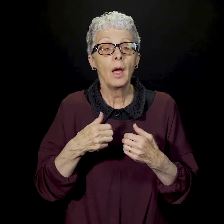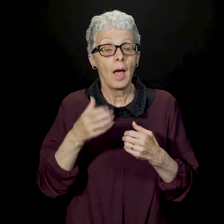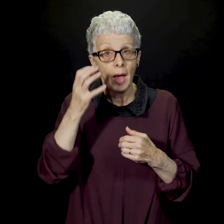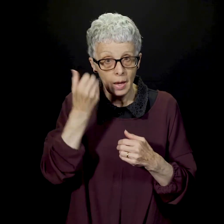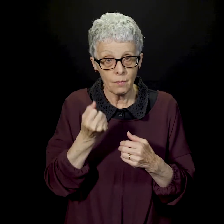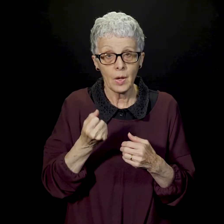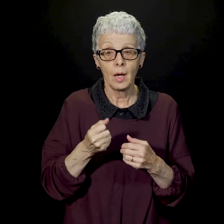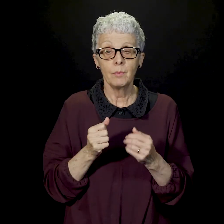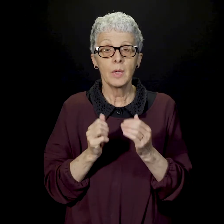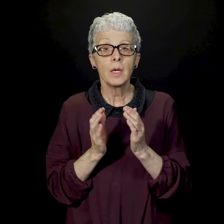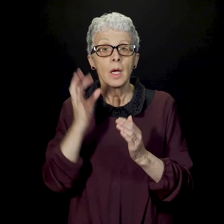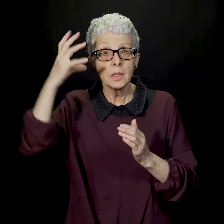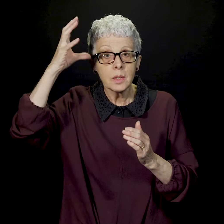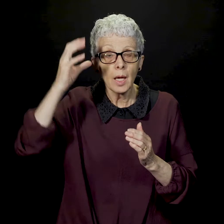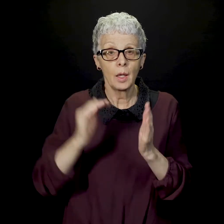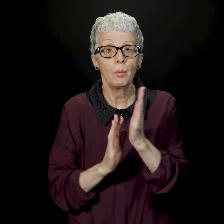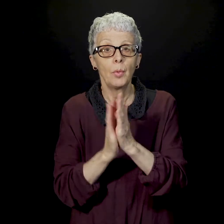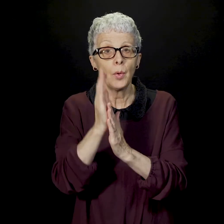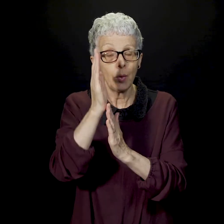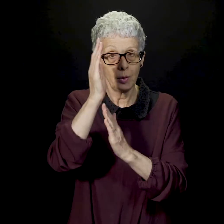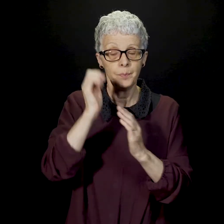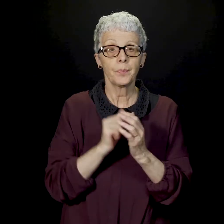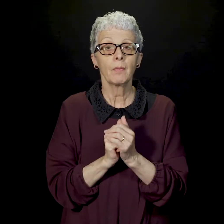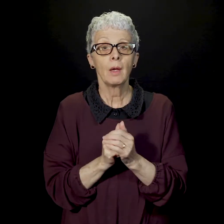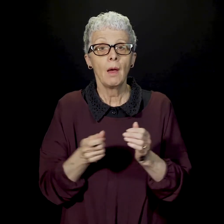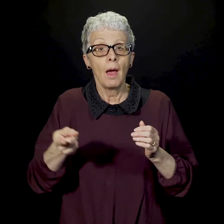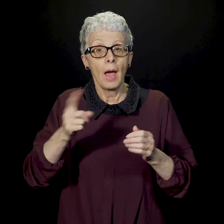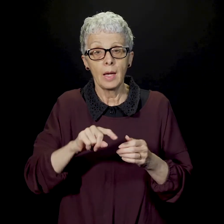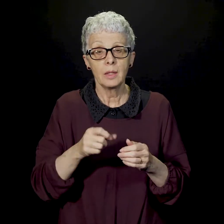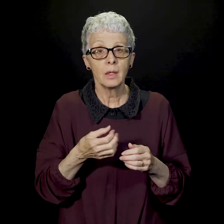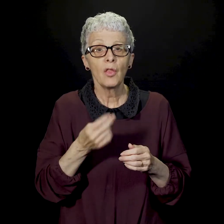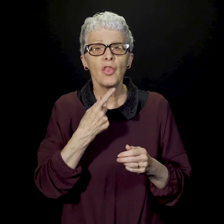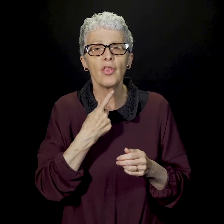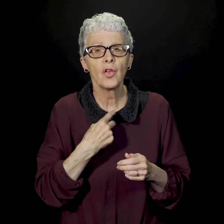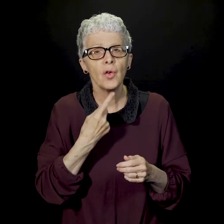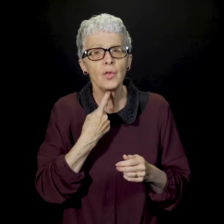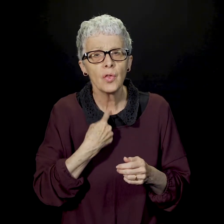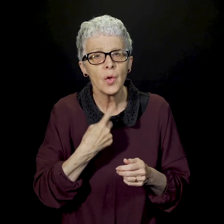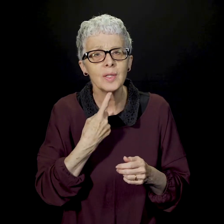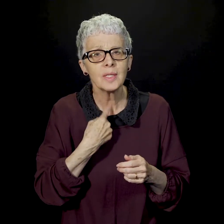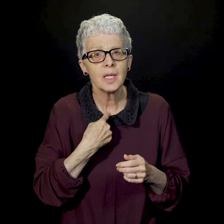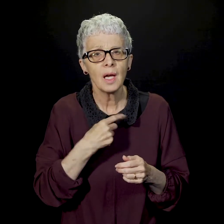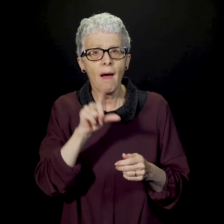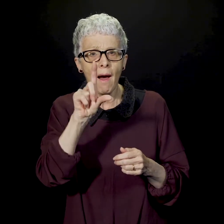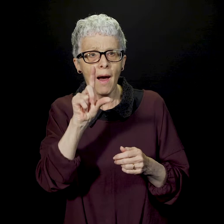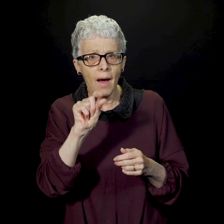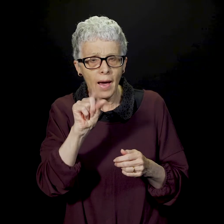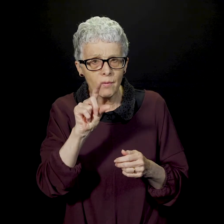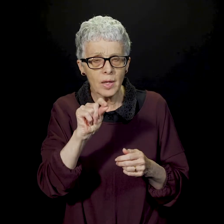rescued 11 kilometres off the shore. 11 kilometres out to sea in a shipping lane.